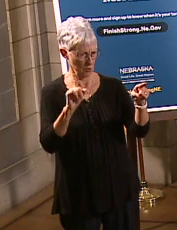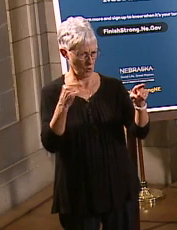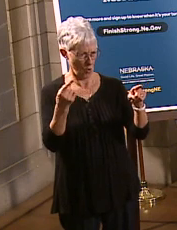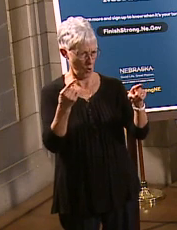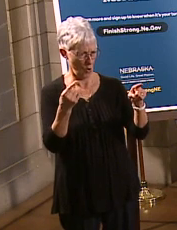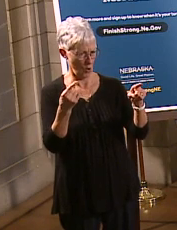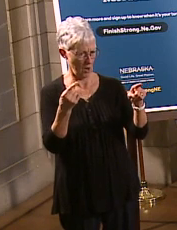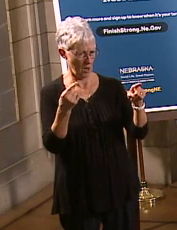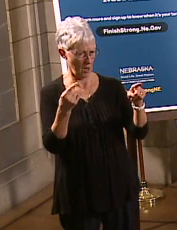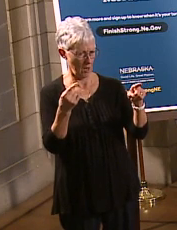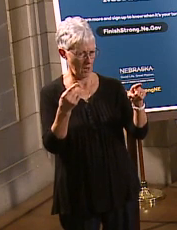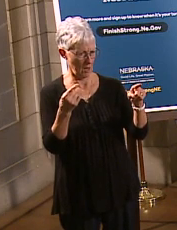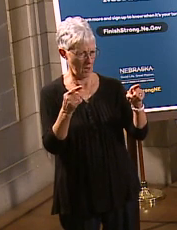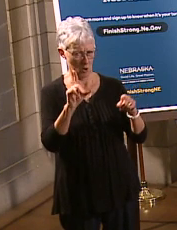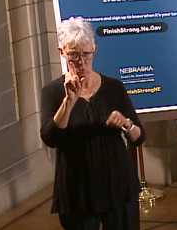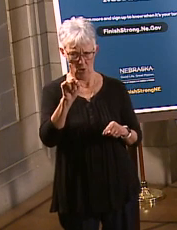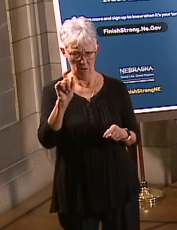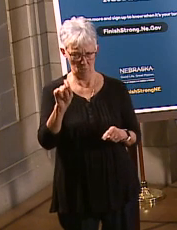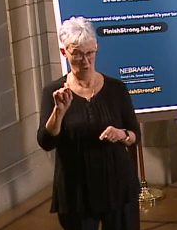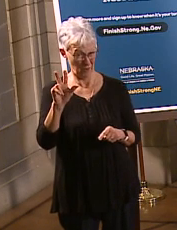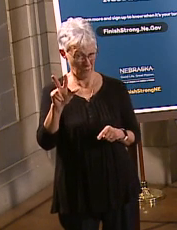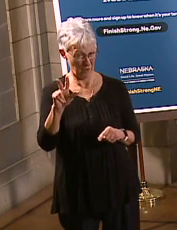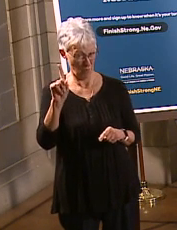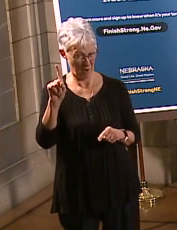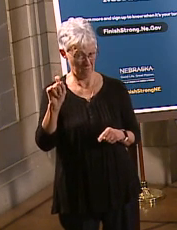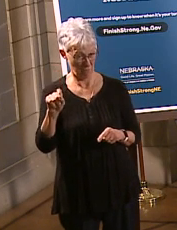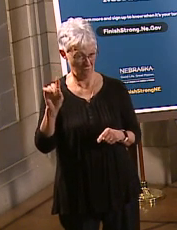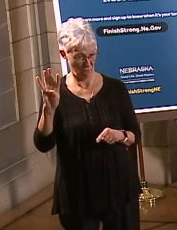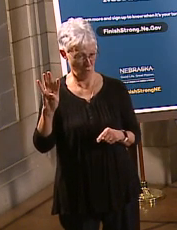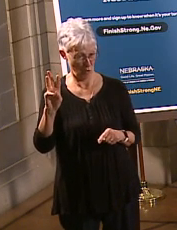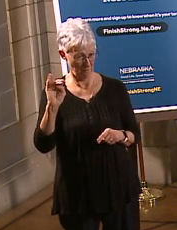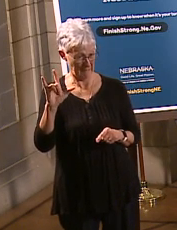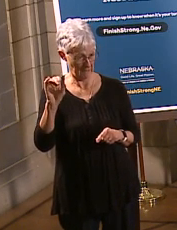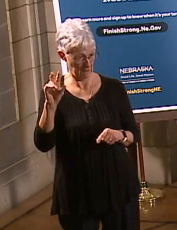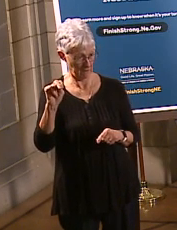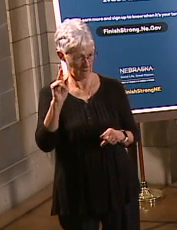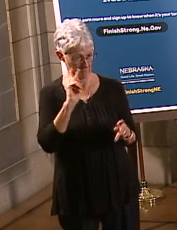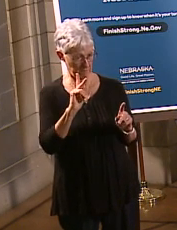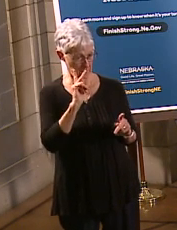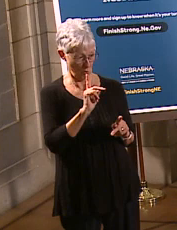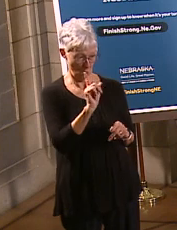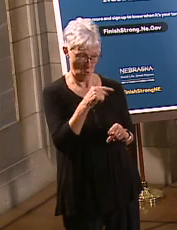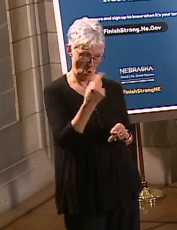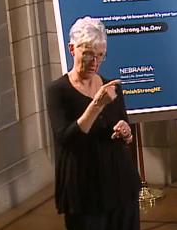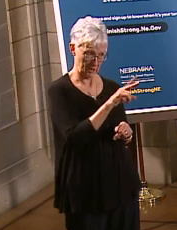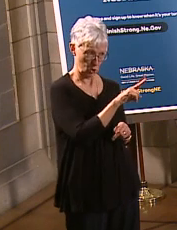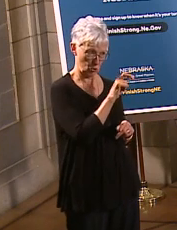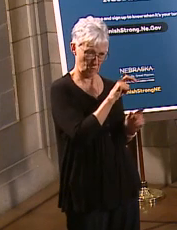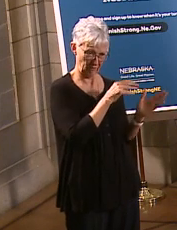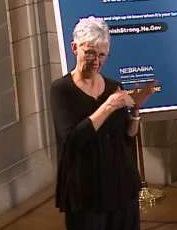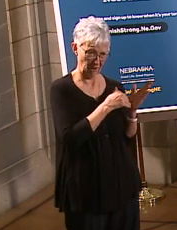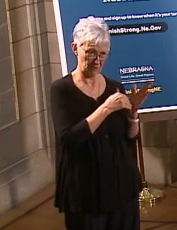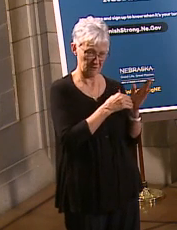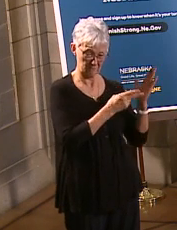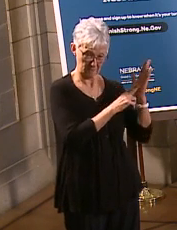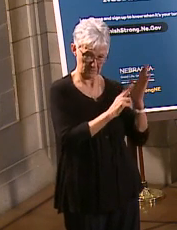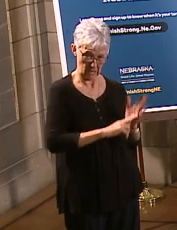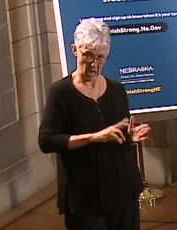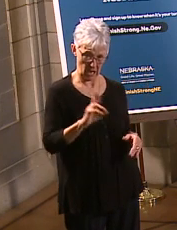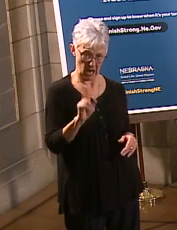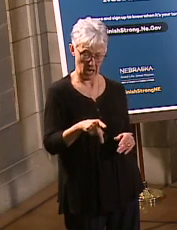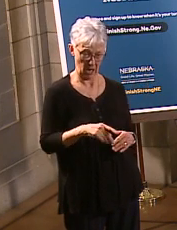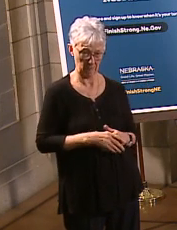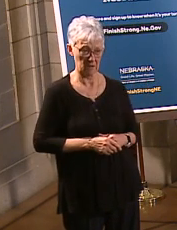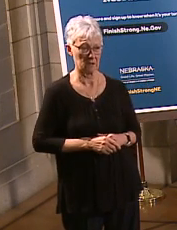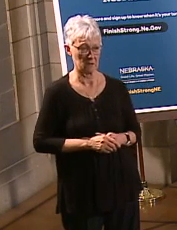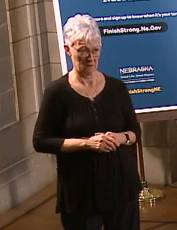about 1.3 or 1.4 million? So the adult population of Nebraska, everybody the age of 16 and over, is that 1.48 million